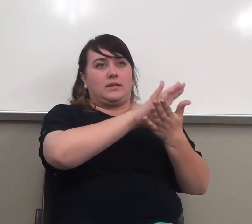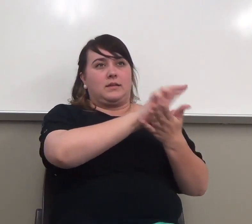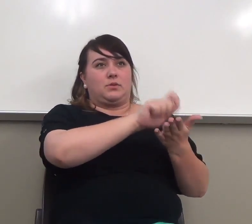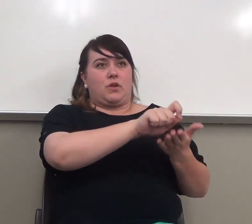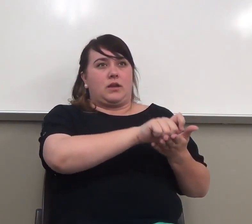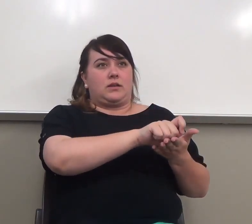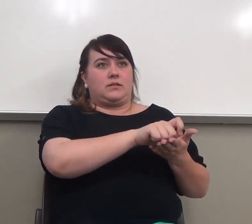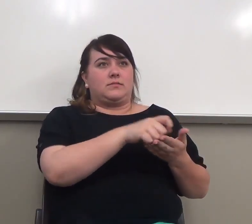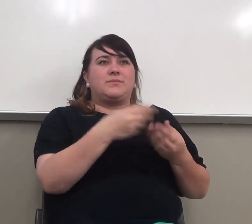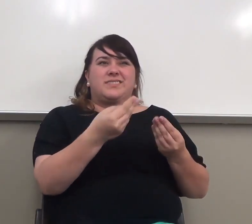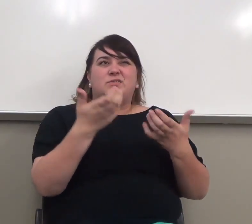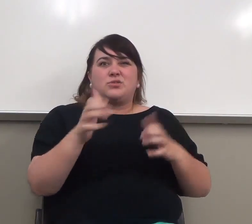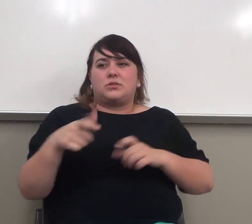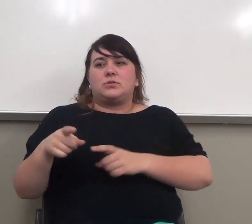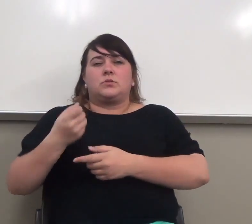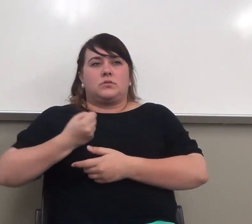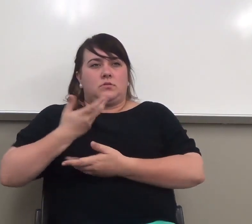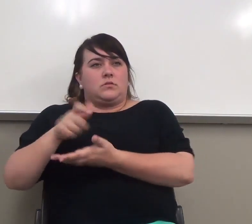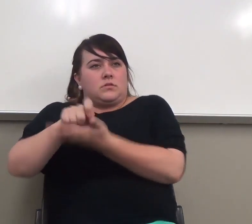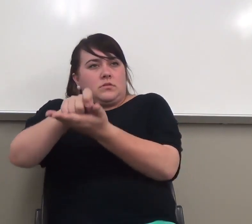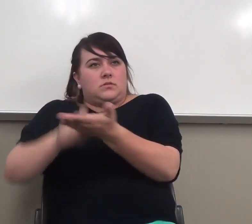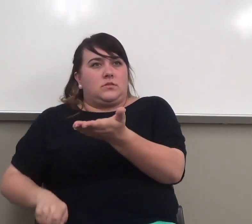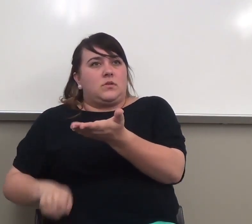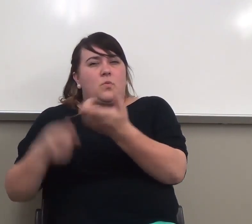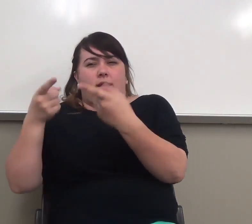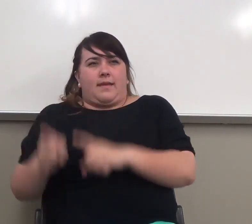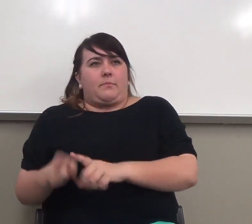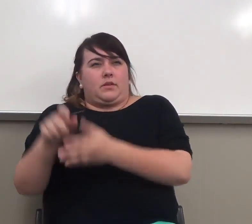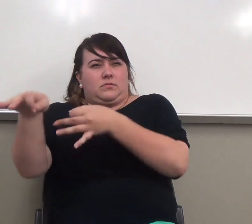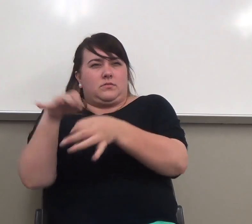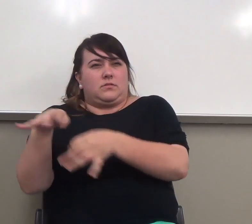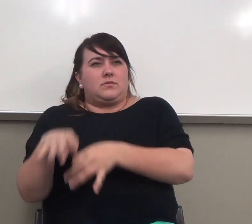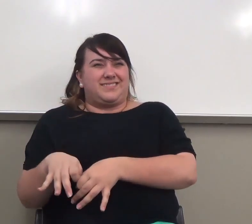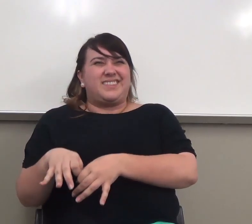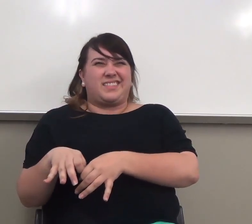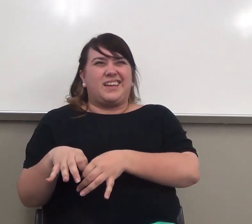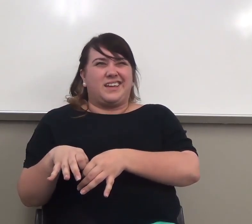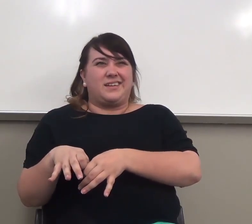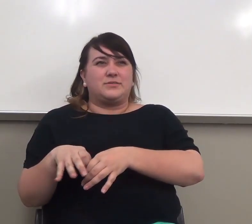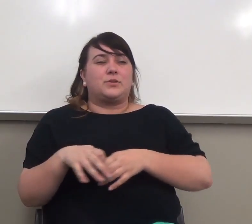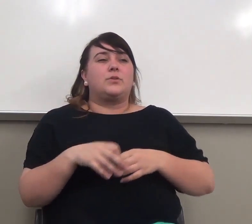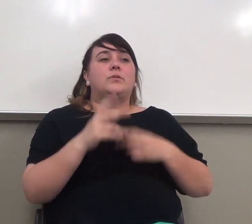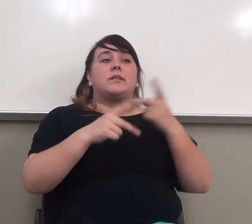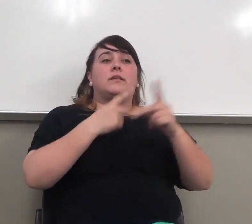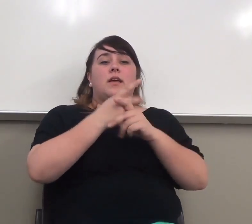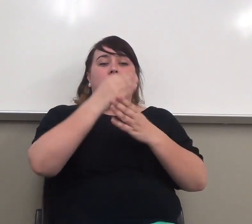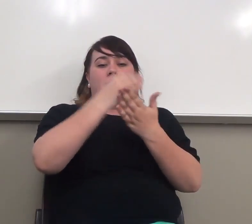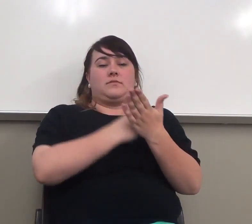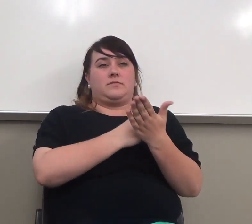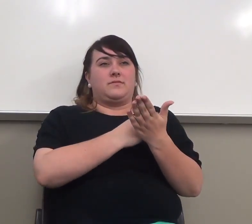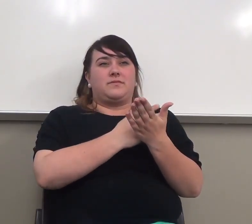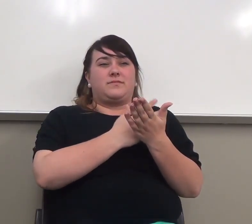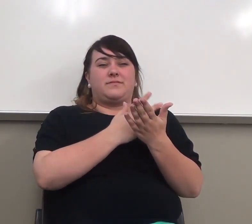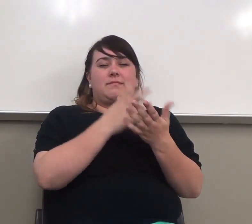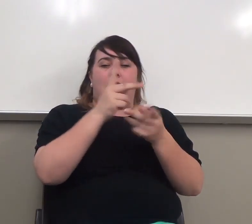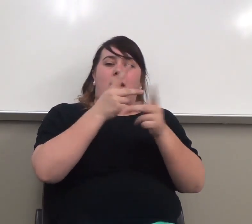some of this while you are being given all these rules and regulations that you have to